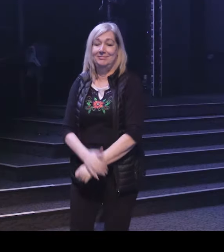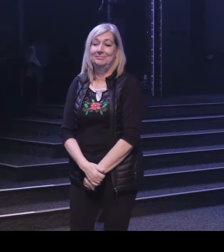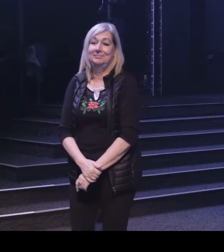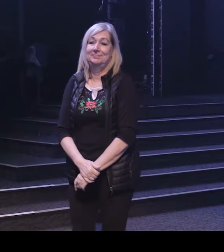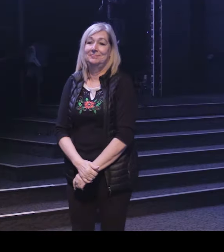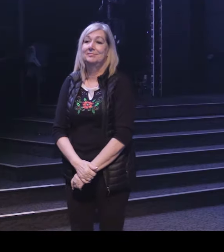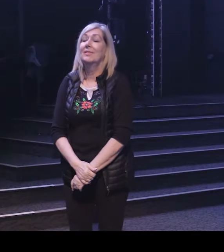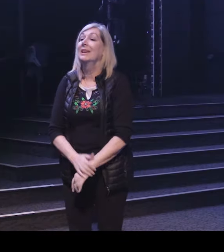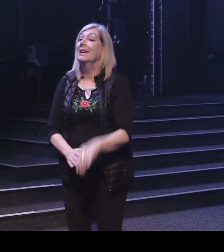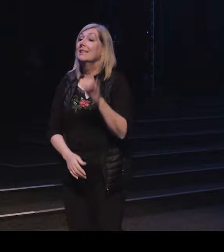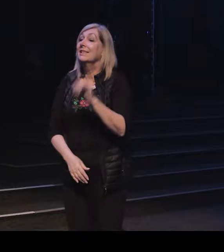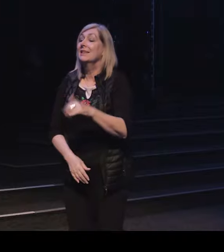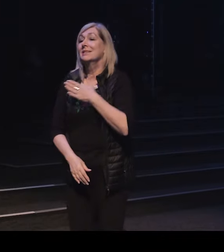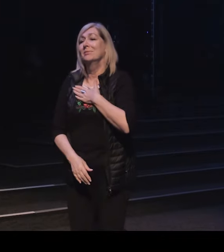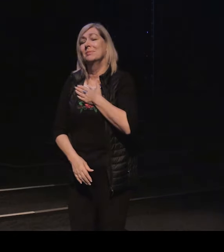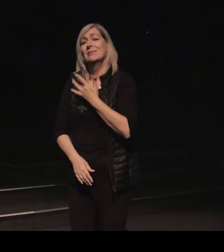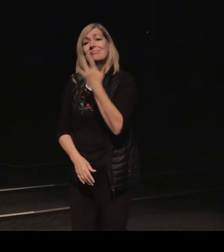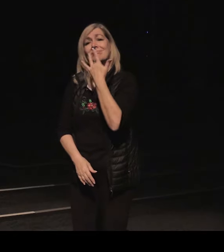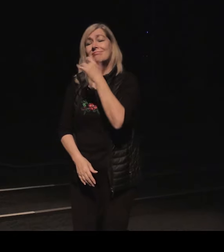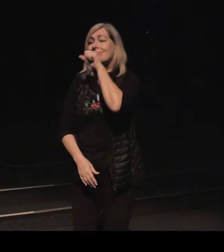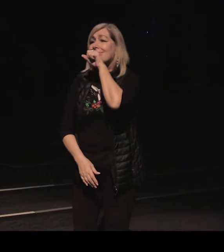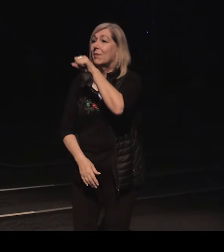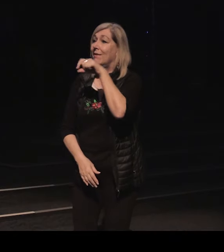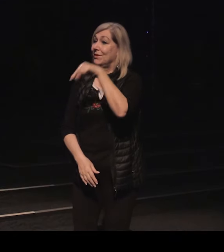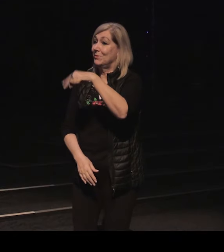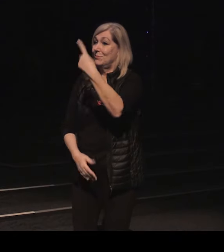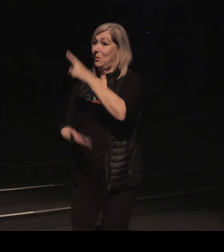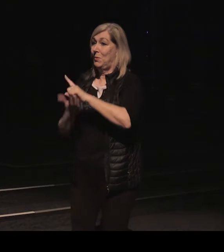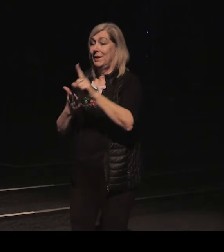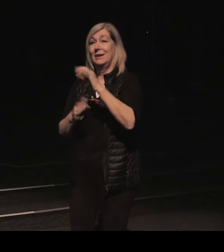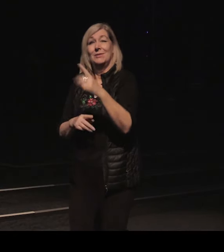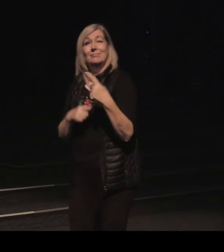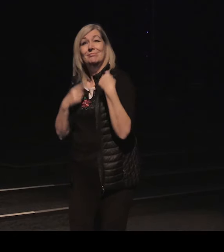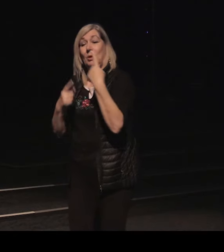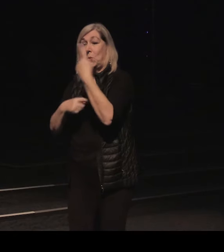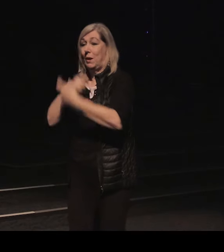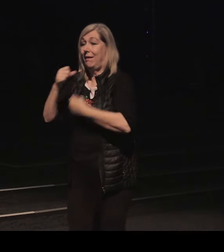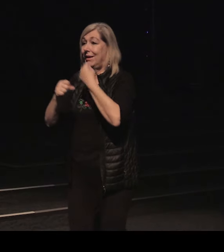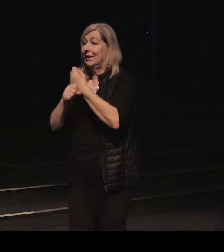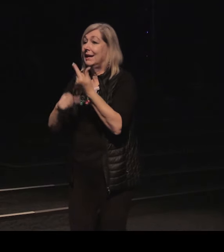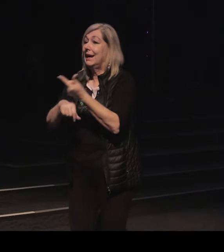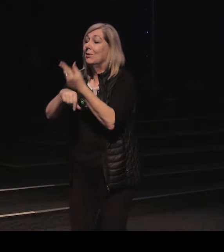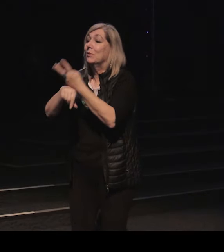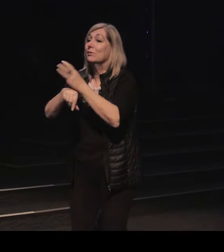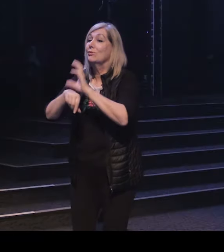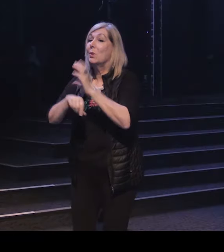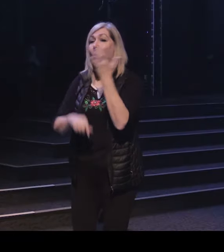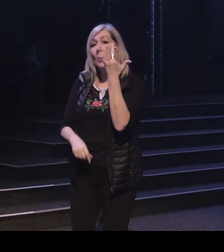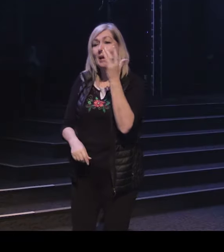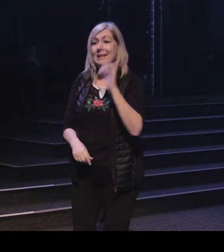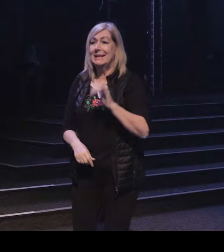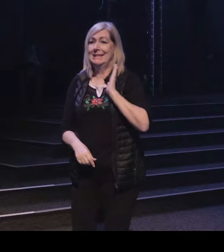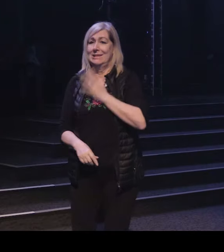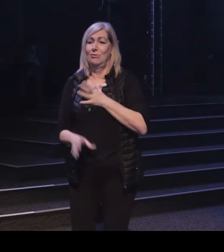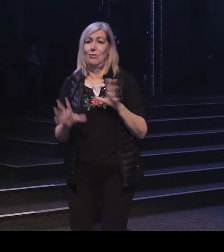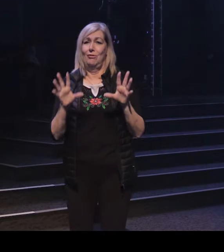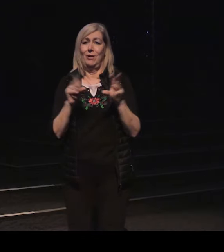This is my favorite week of the year at Gateway Church because this is our conference.